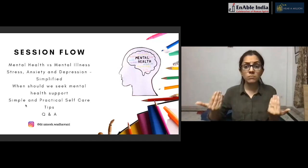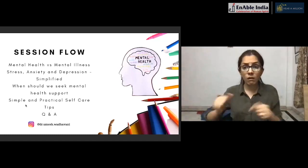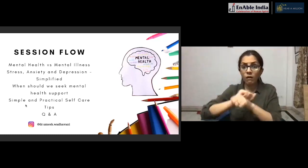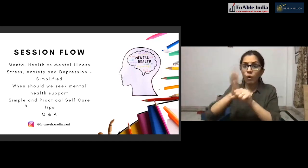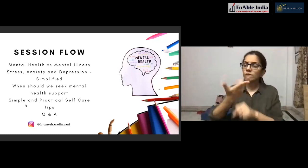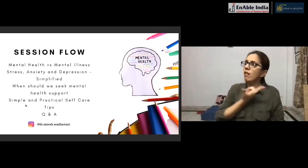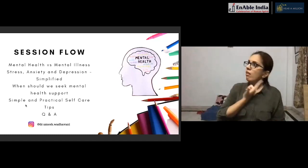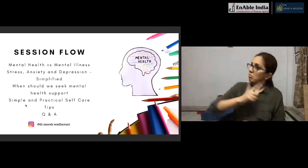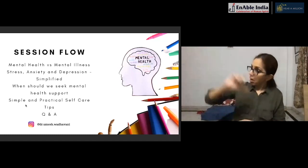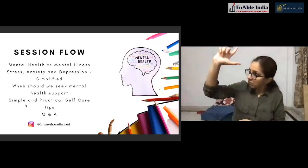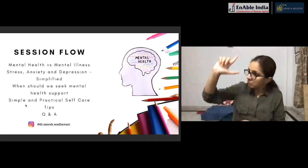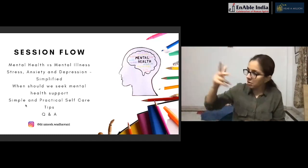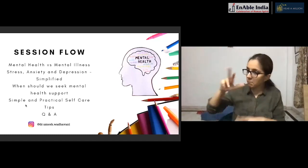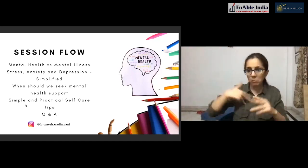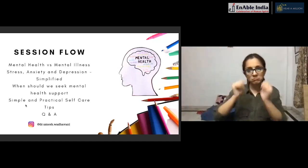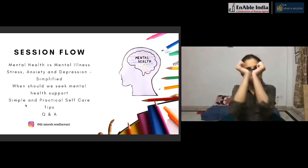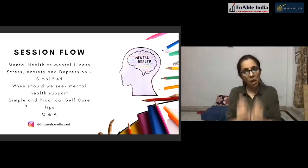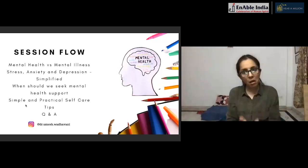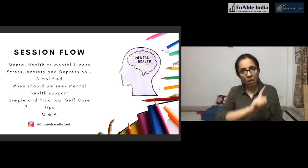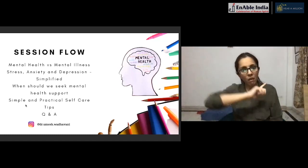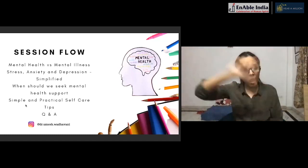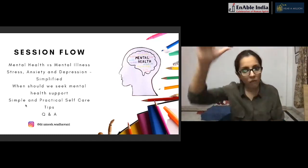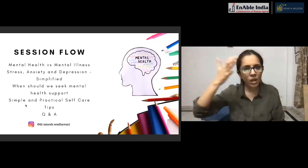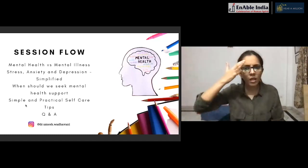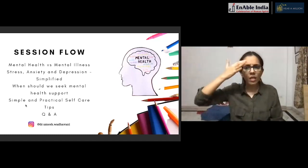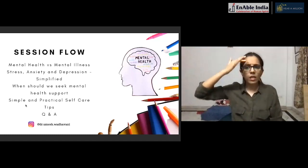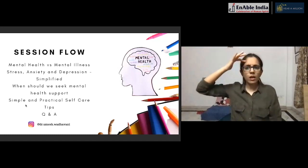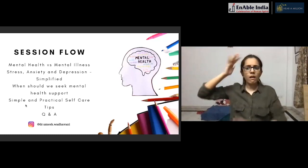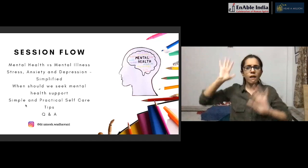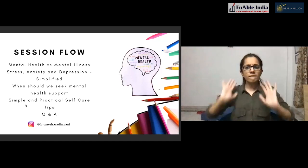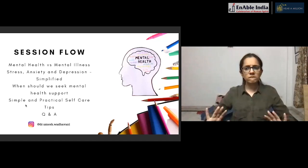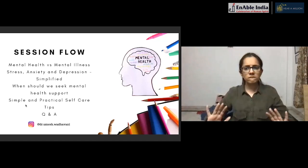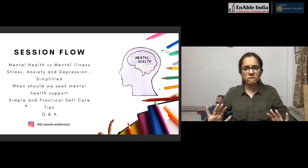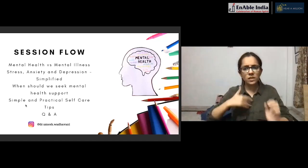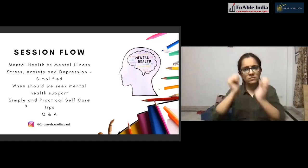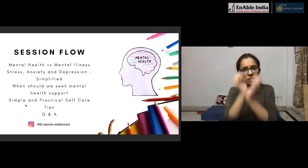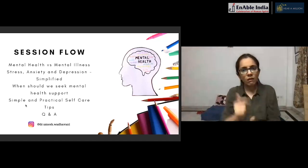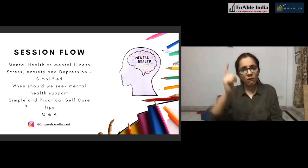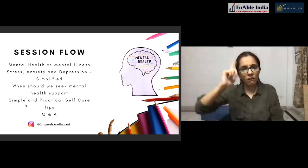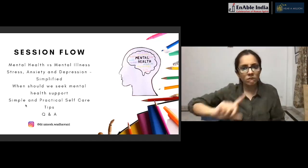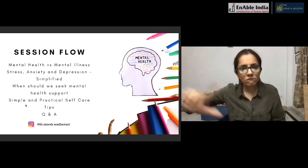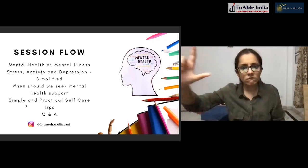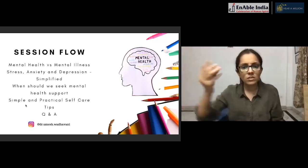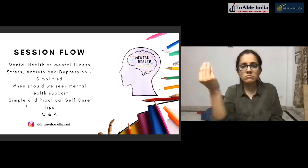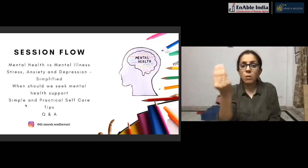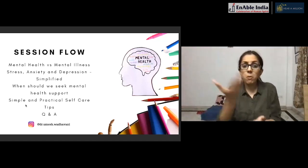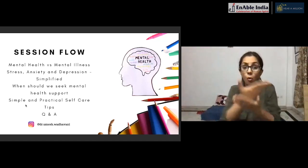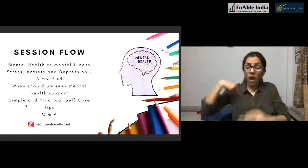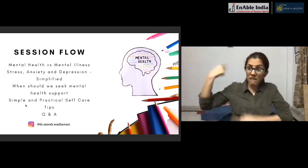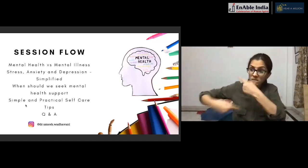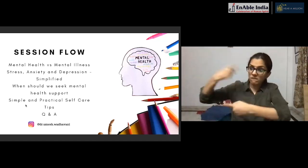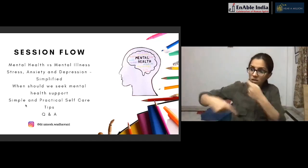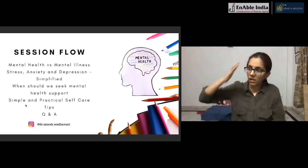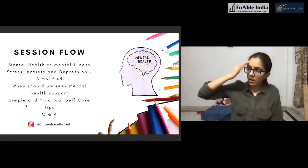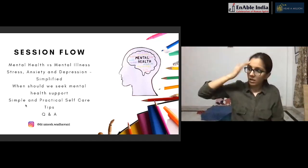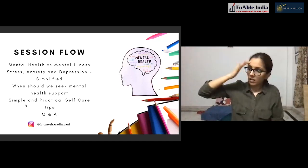ever. You start getting worried about that. If it is happening on daily basis and if it is affecting your